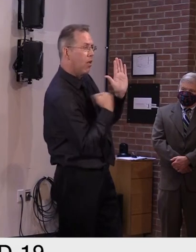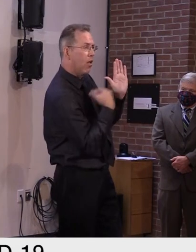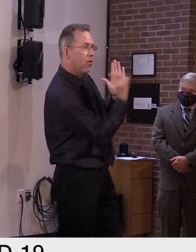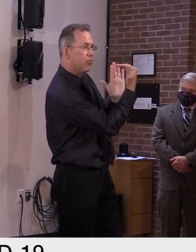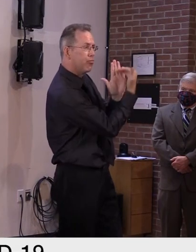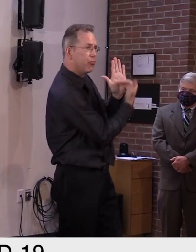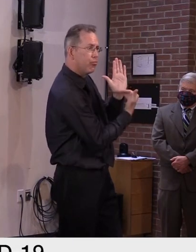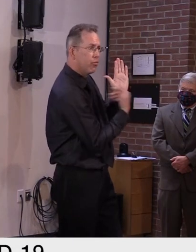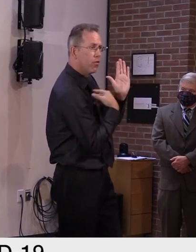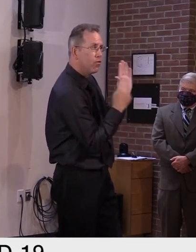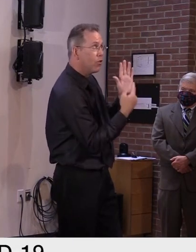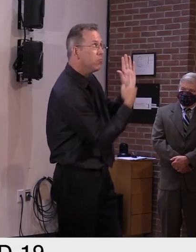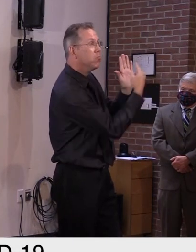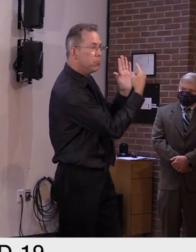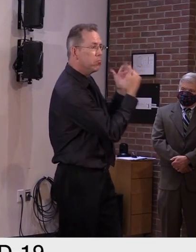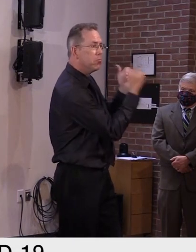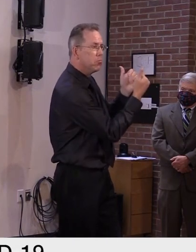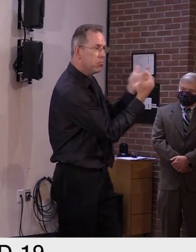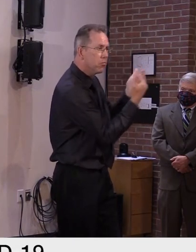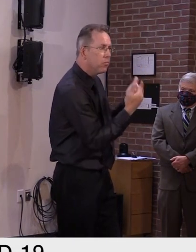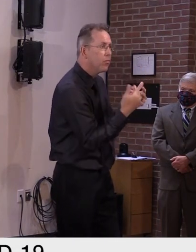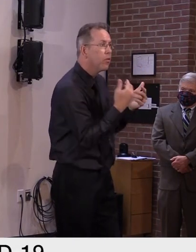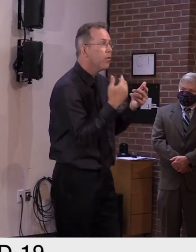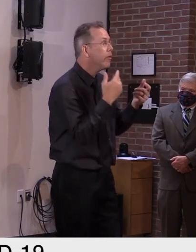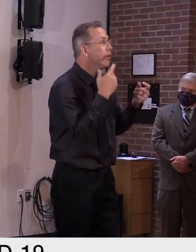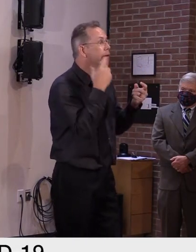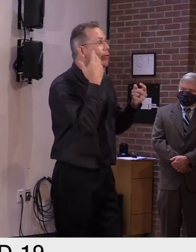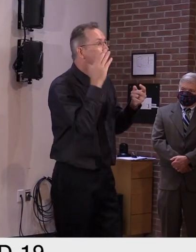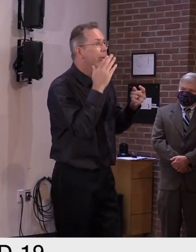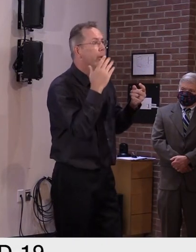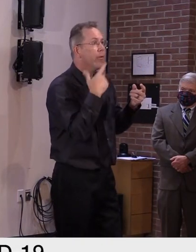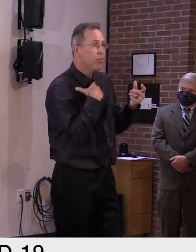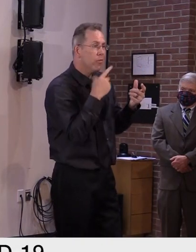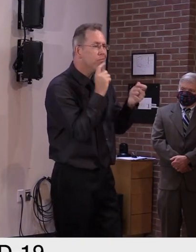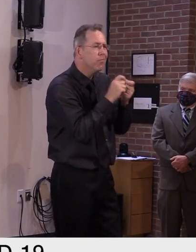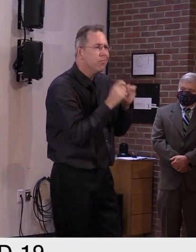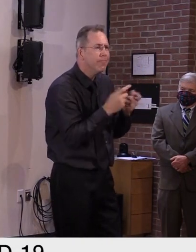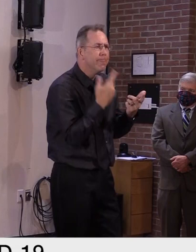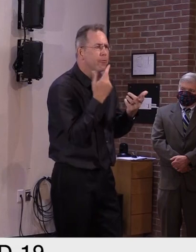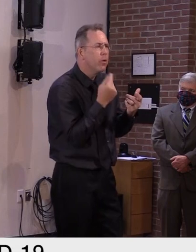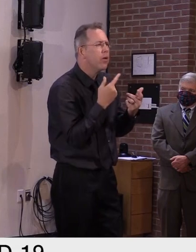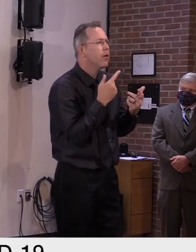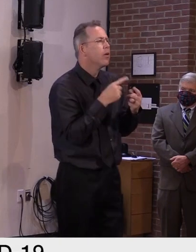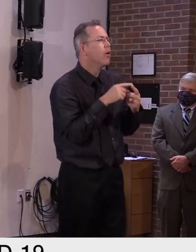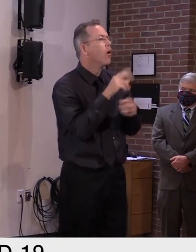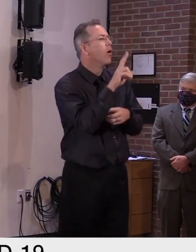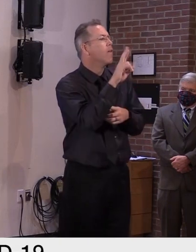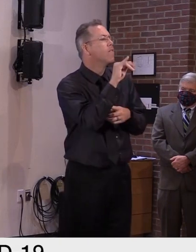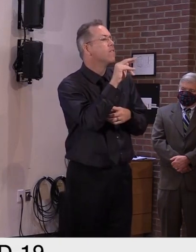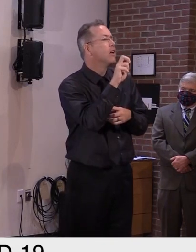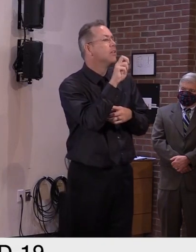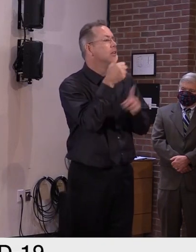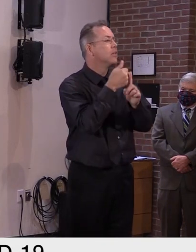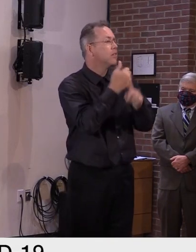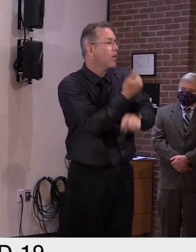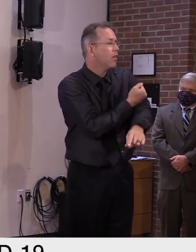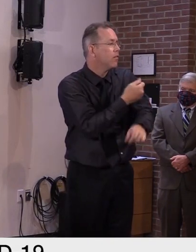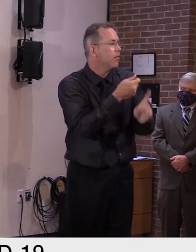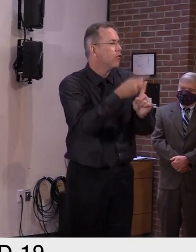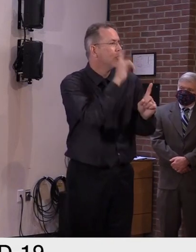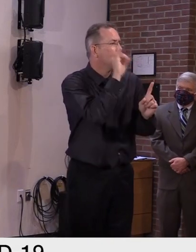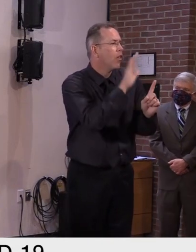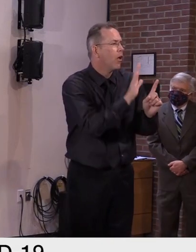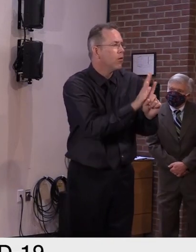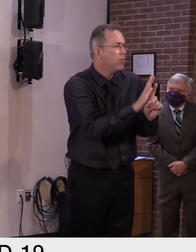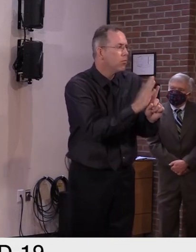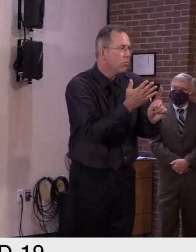unknowns about, you know, what's the vaccination going to look like? Who's going to be the one coming out first?